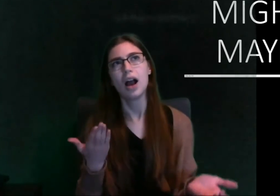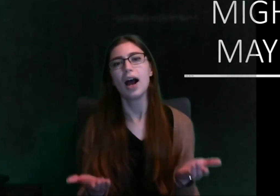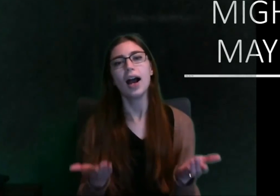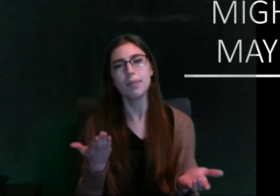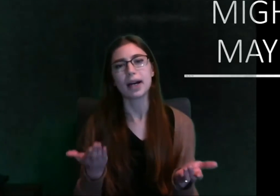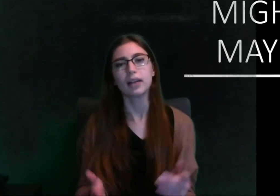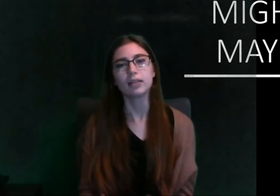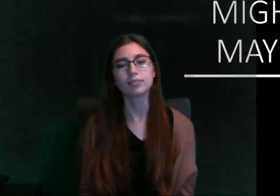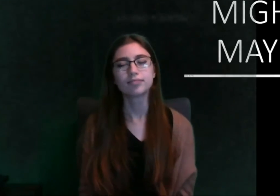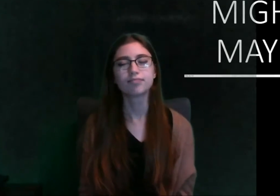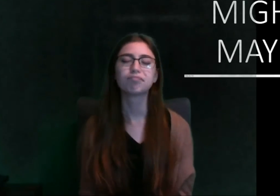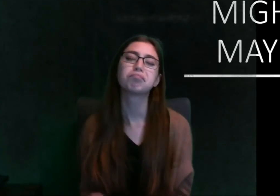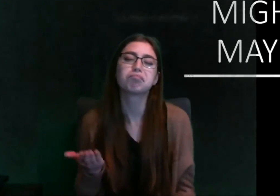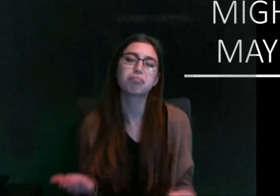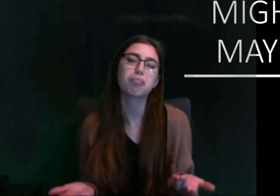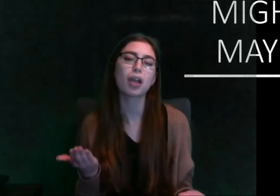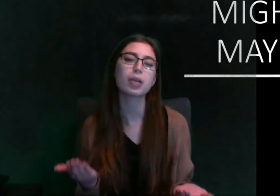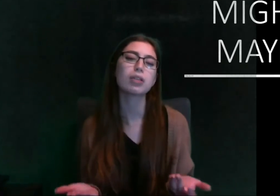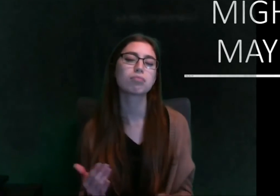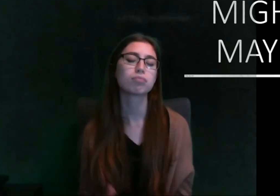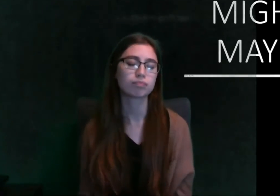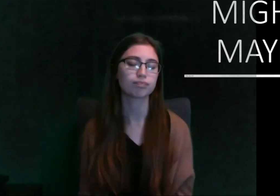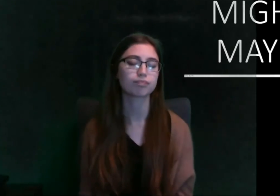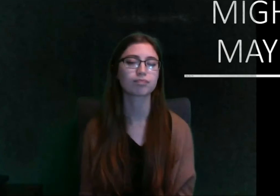I might. Maybe.